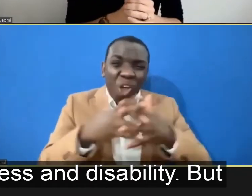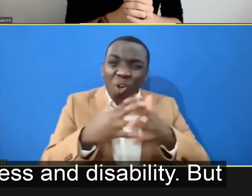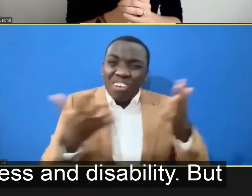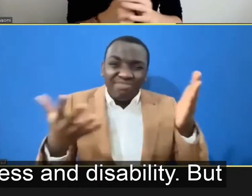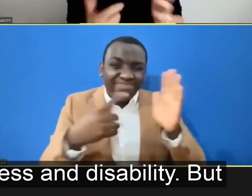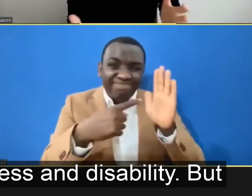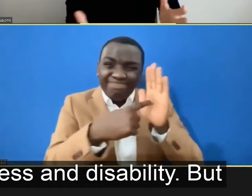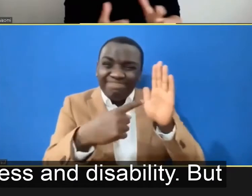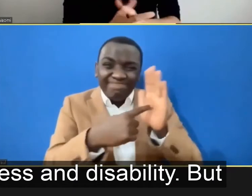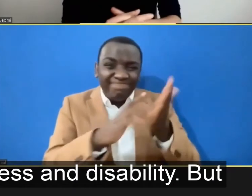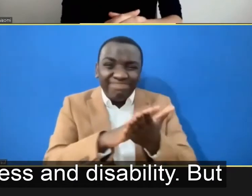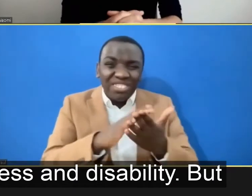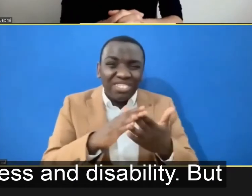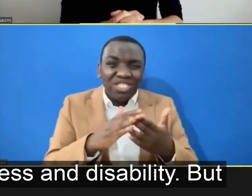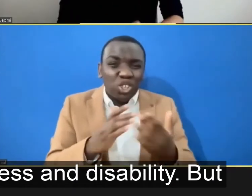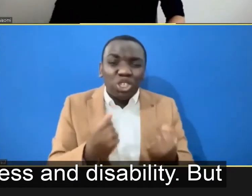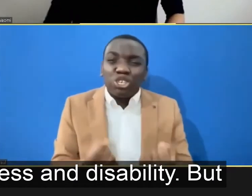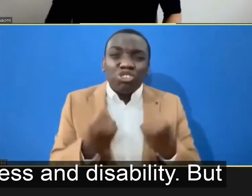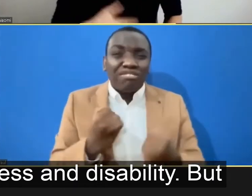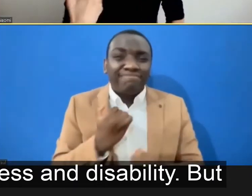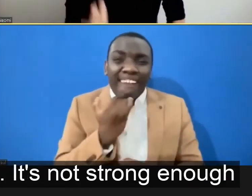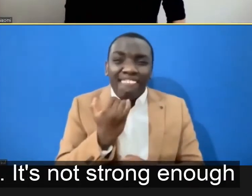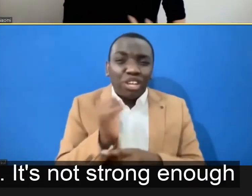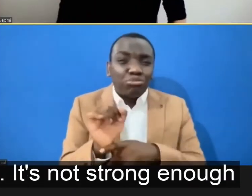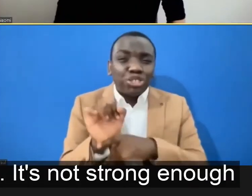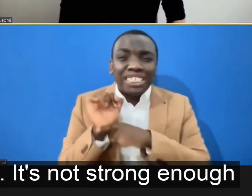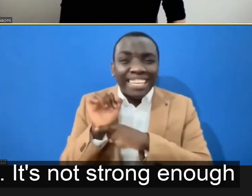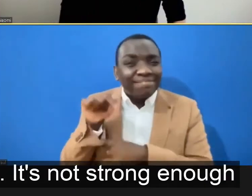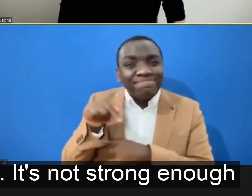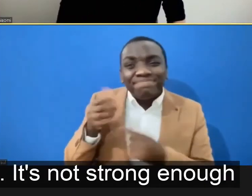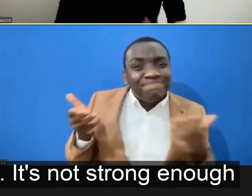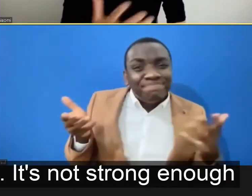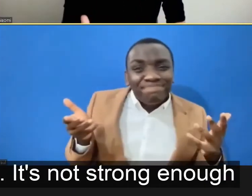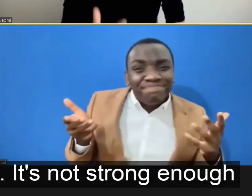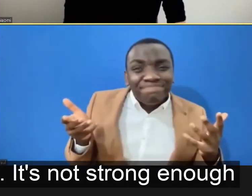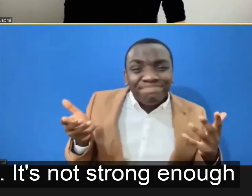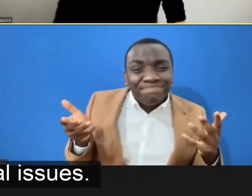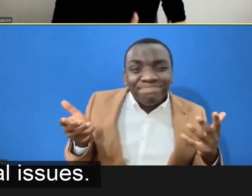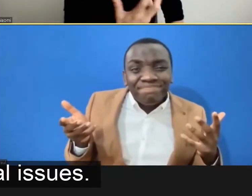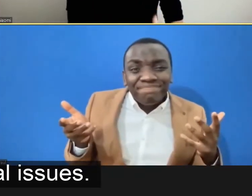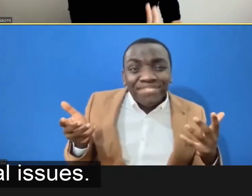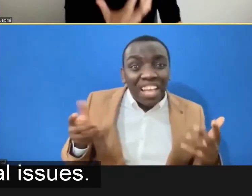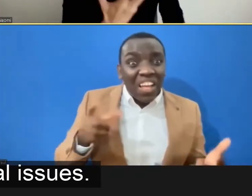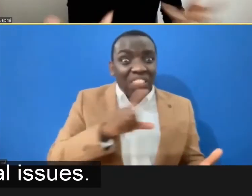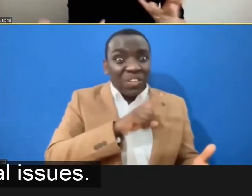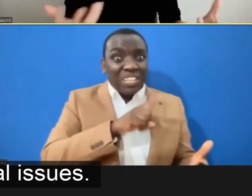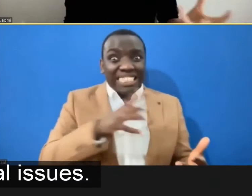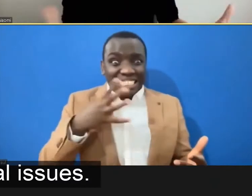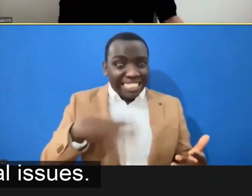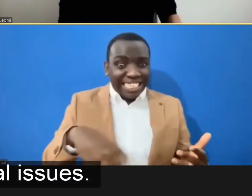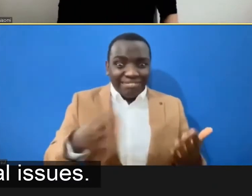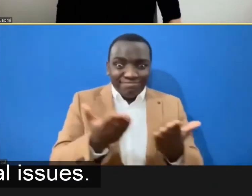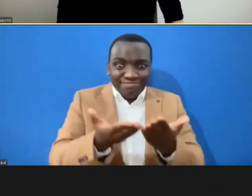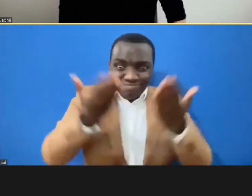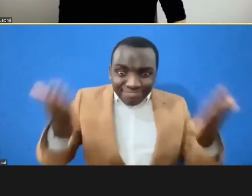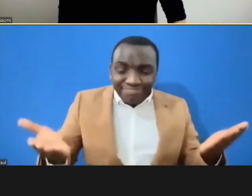But actually, it has created problems. It's not strong enough to protect individual